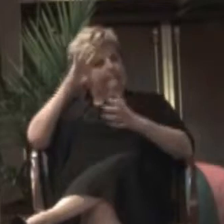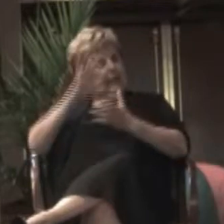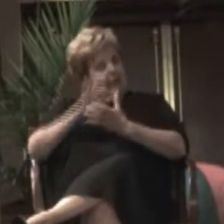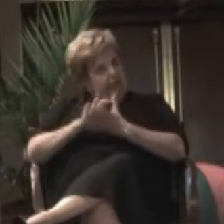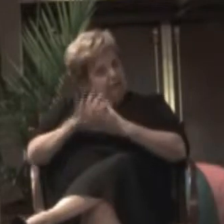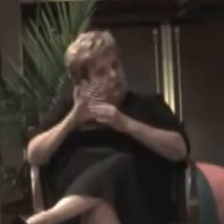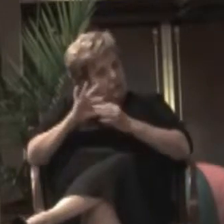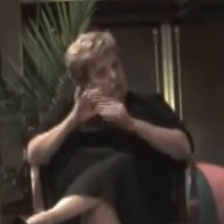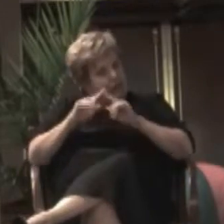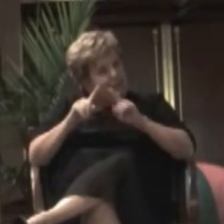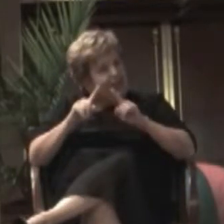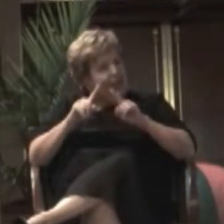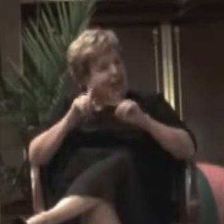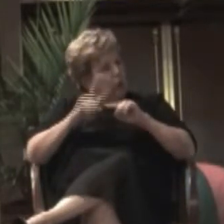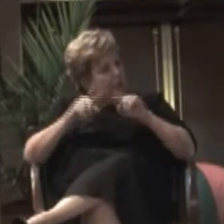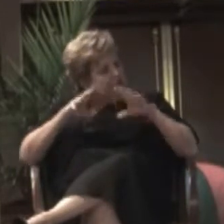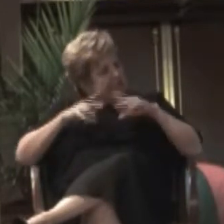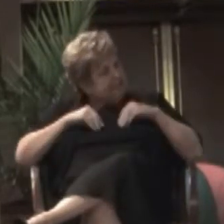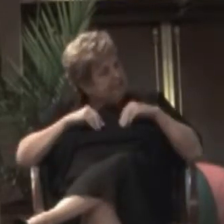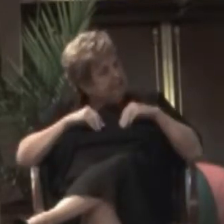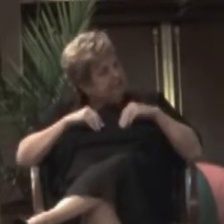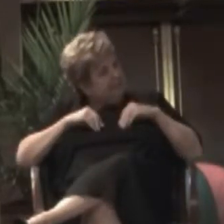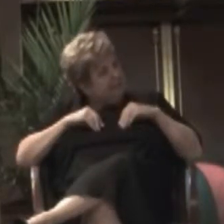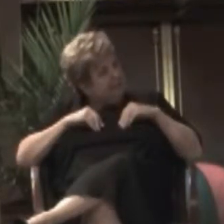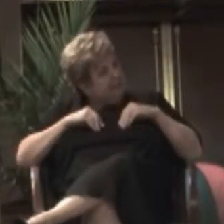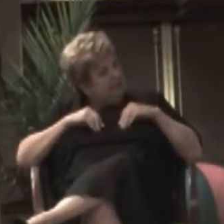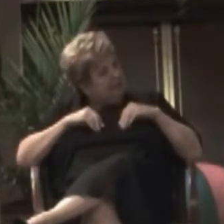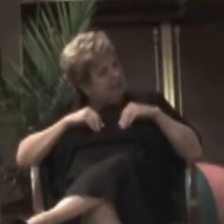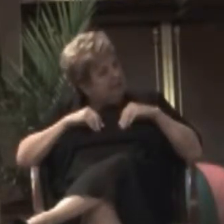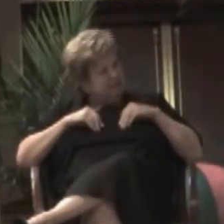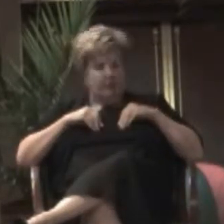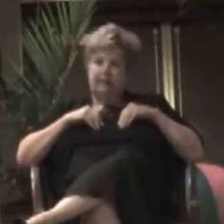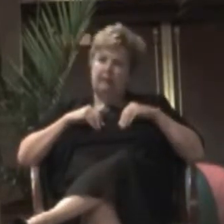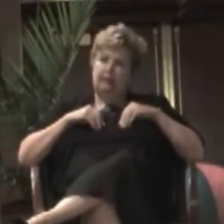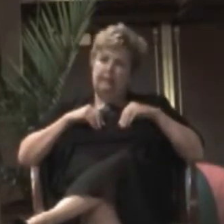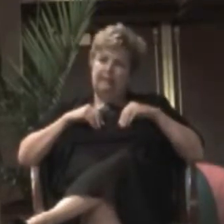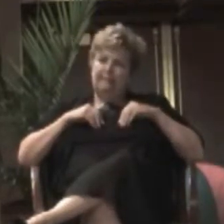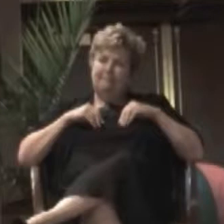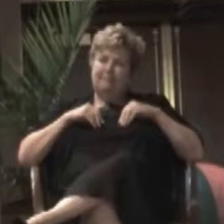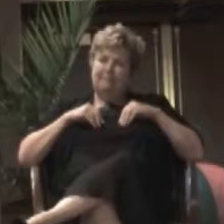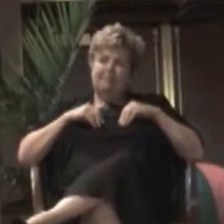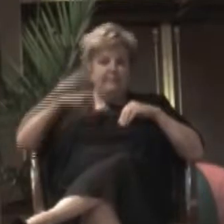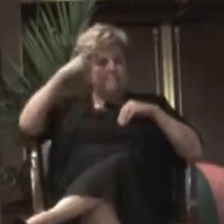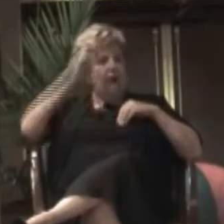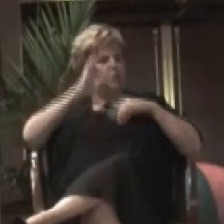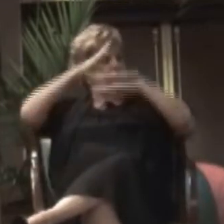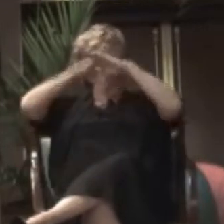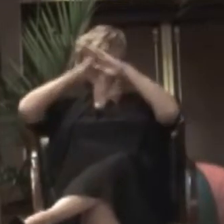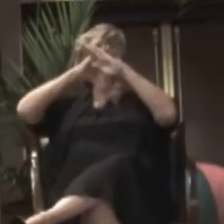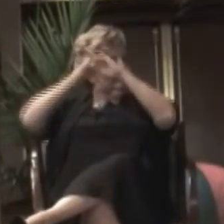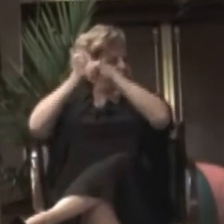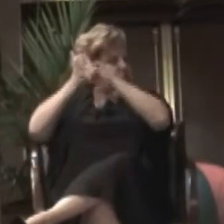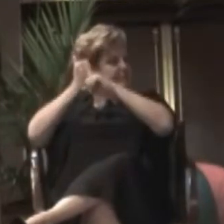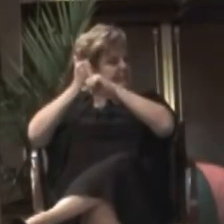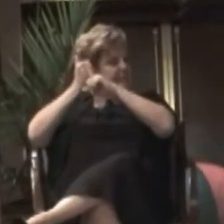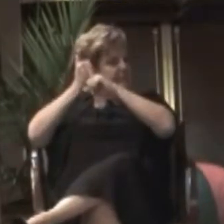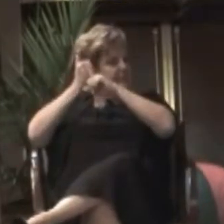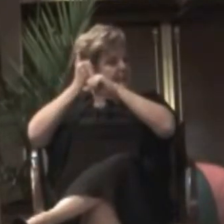it. If you know what I'm talking about, that the mind it defends itself. Your mind will not take in what it can't